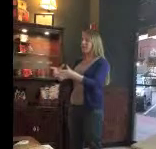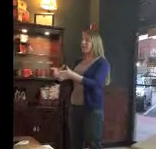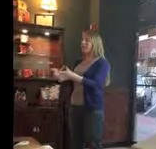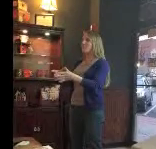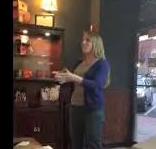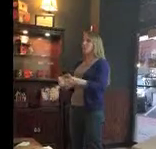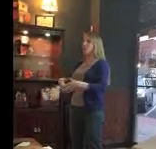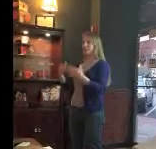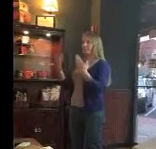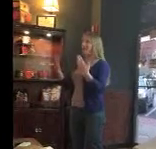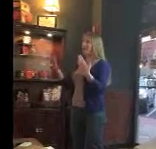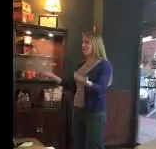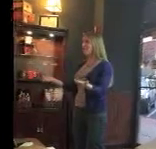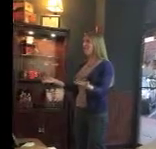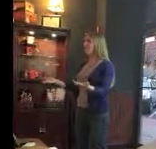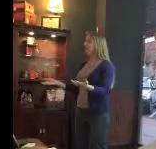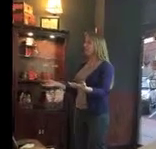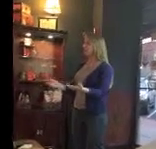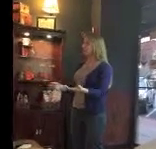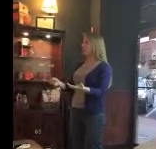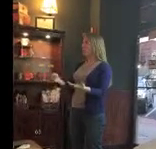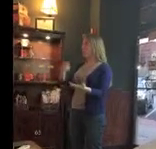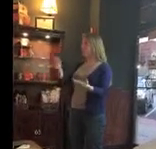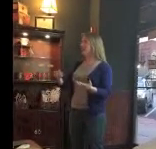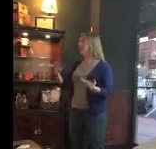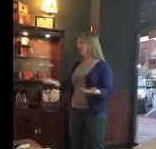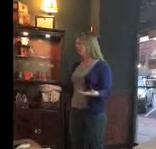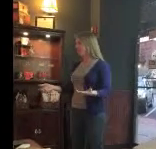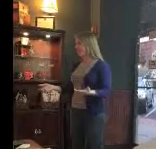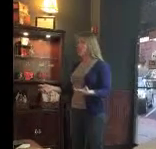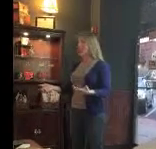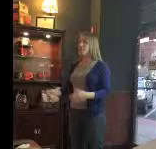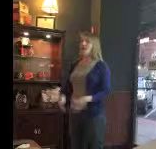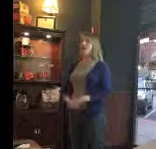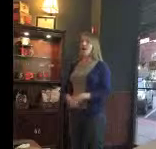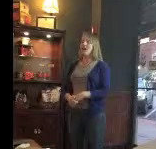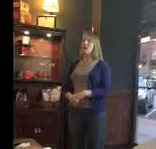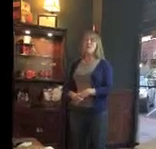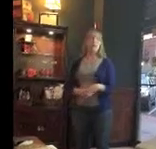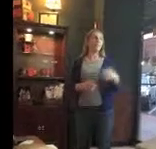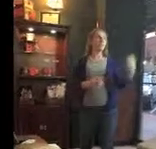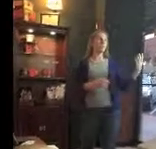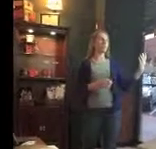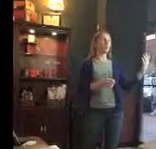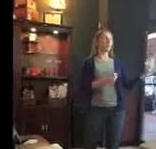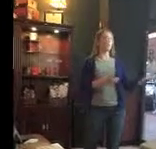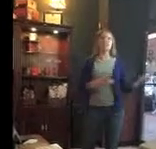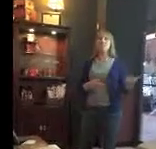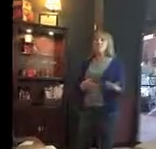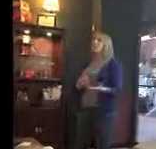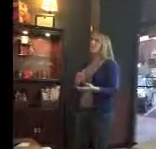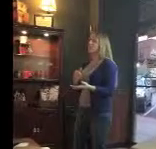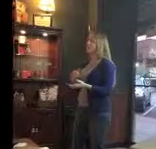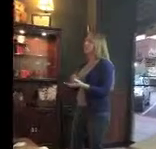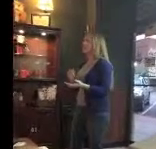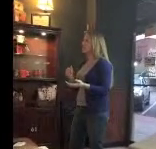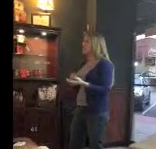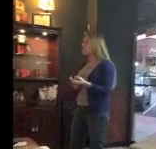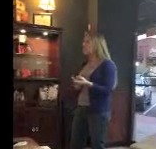in this sample and they don't see any bacteria, they say, well, 0 are present, okay? And then the question is, well, was there actually 0,